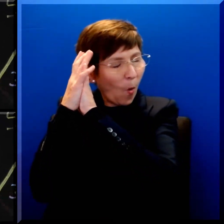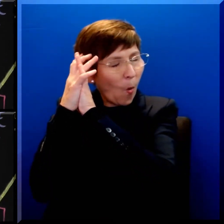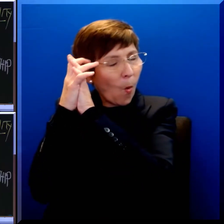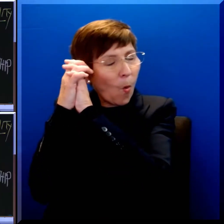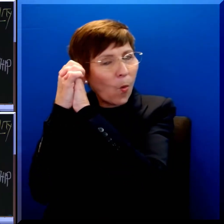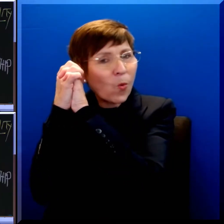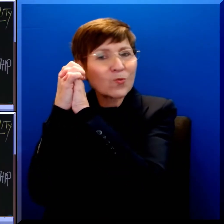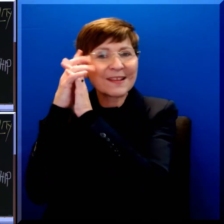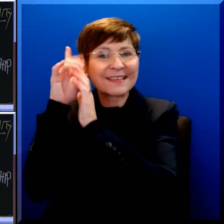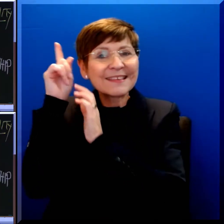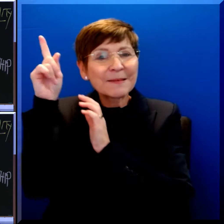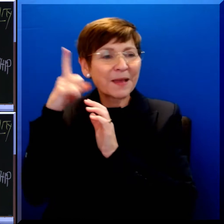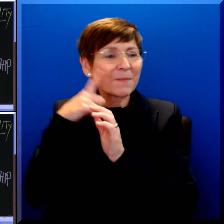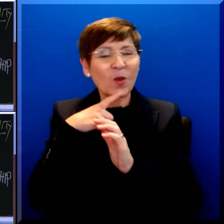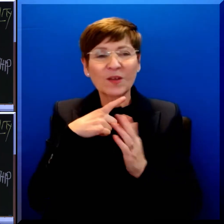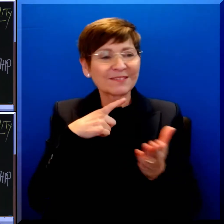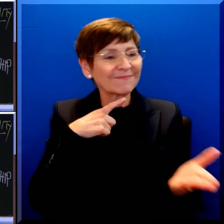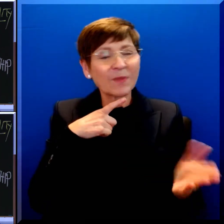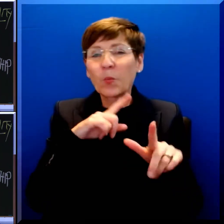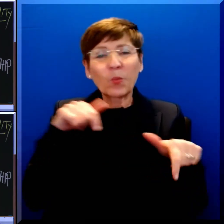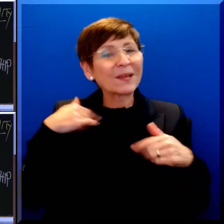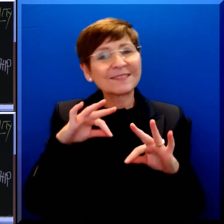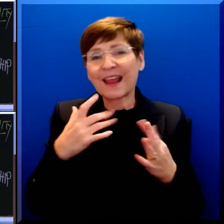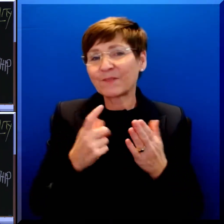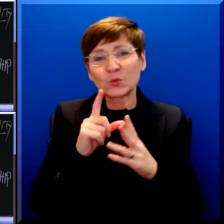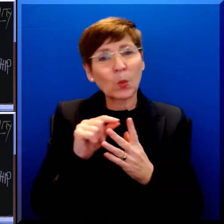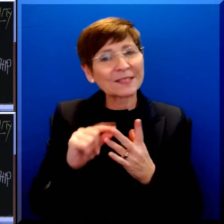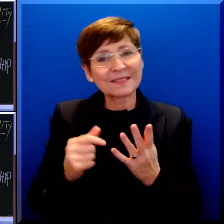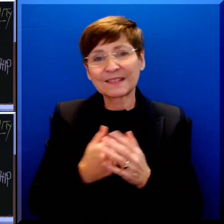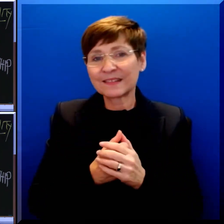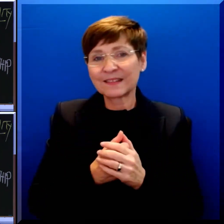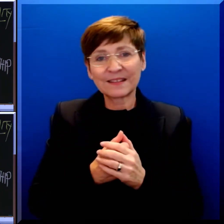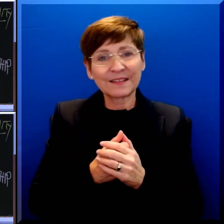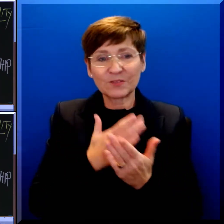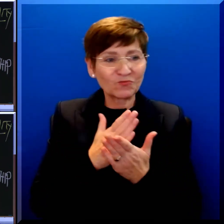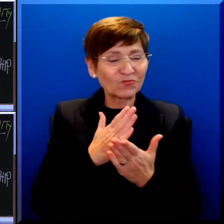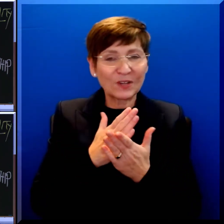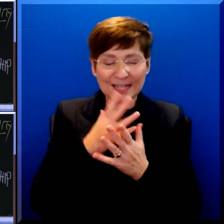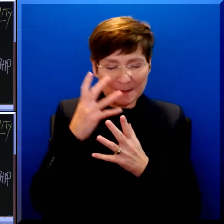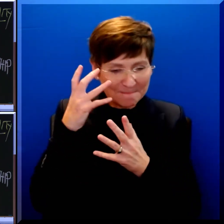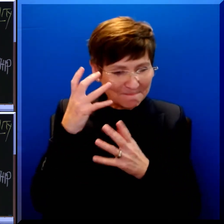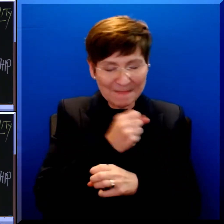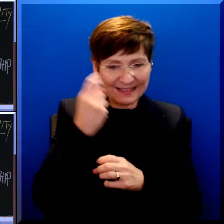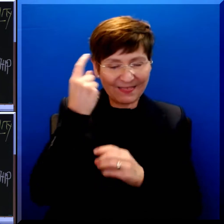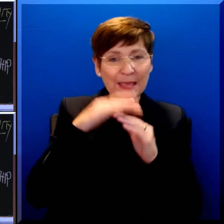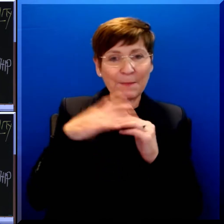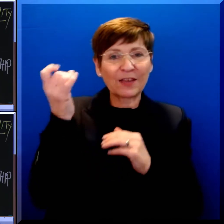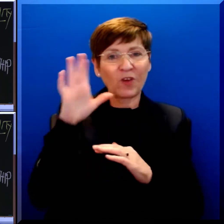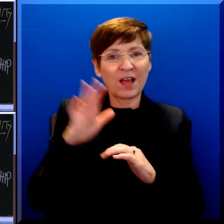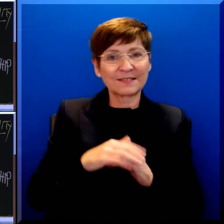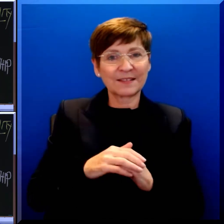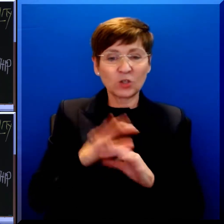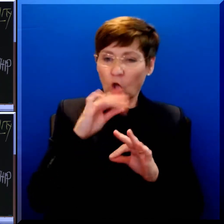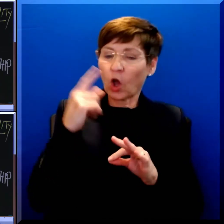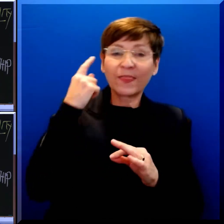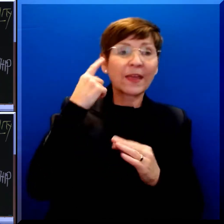hard. But guys, we had no other choice. In the school of waiting, we learn to take refuge in the unshakable character of Christ, not just